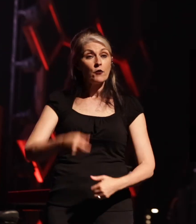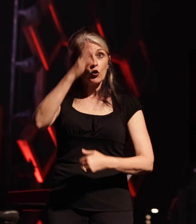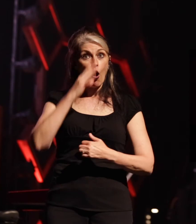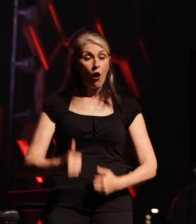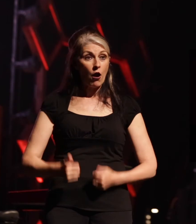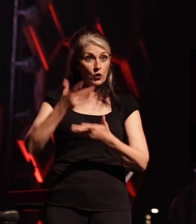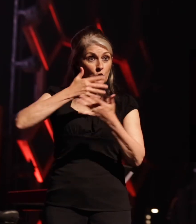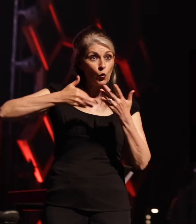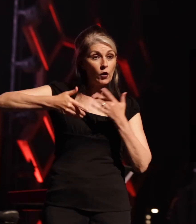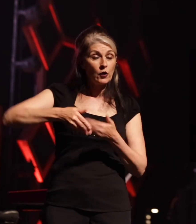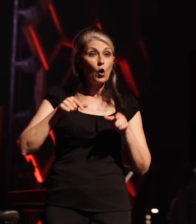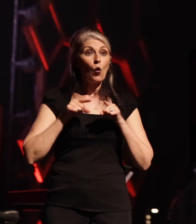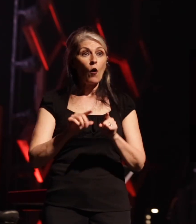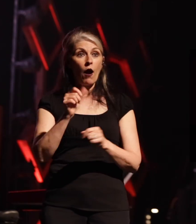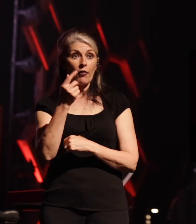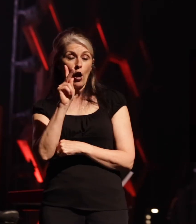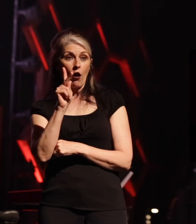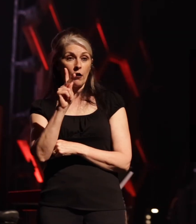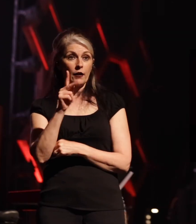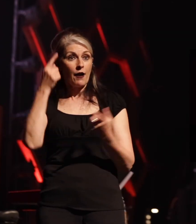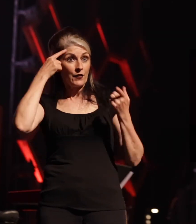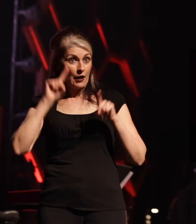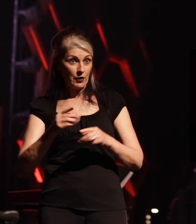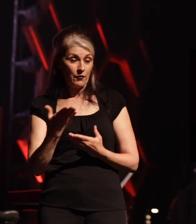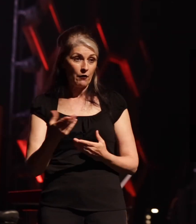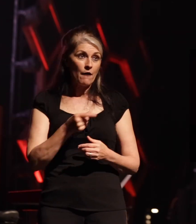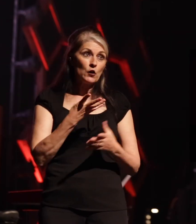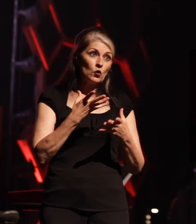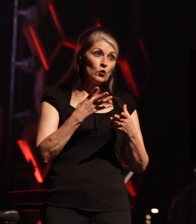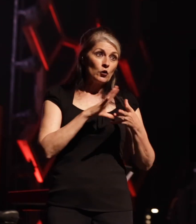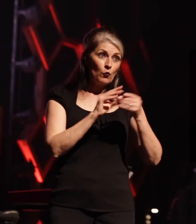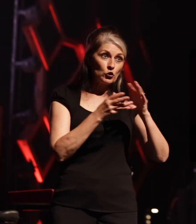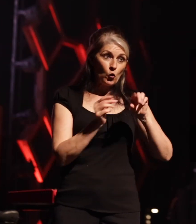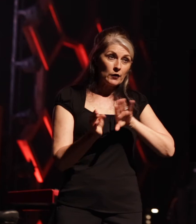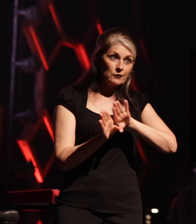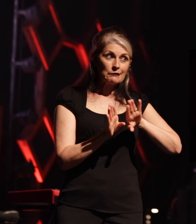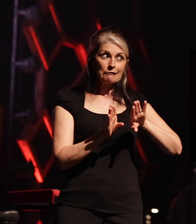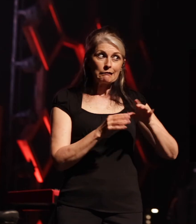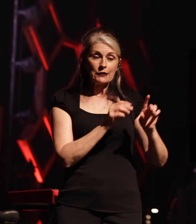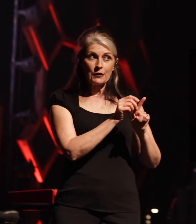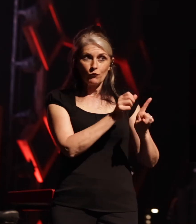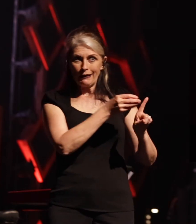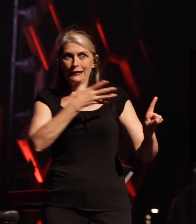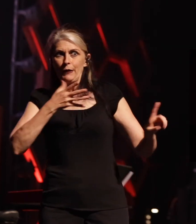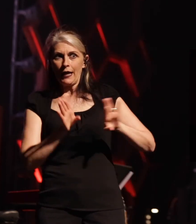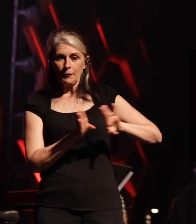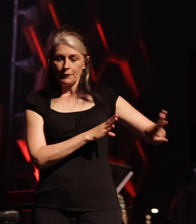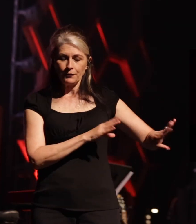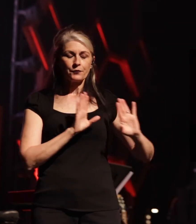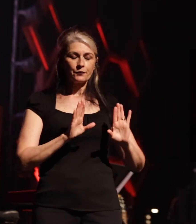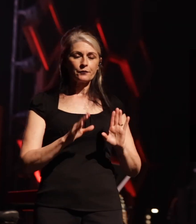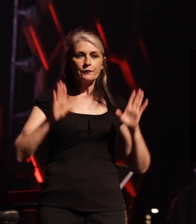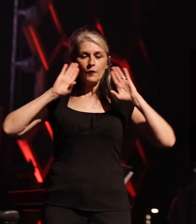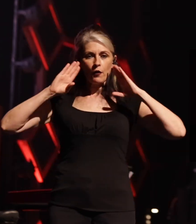couple stories of it being taken away, and that's a whole other story. So let's go on. Story of God dwelling with us. After that, the next thing that we see of how God